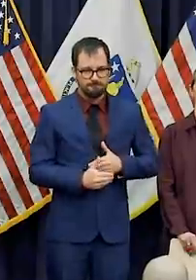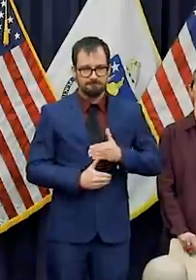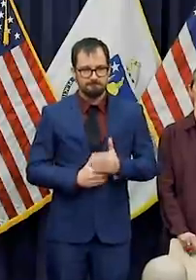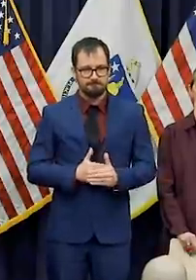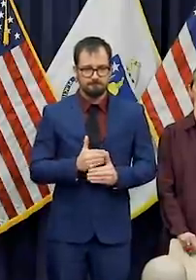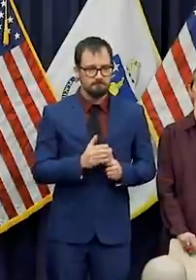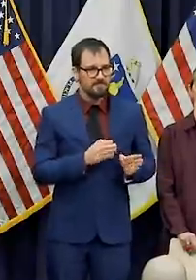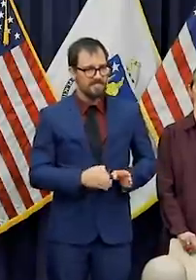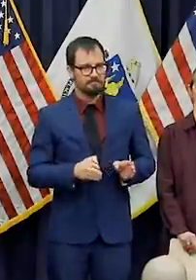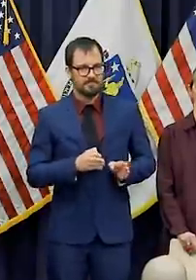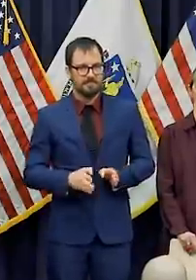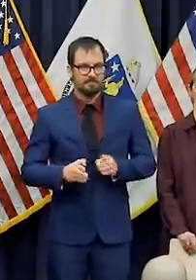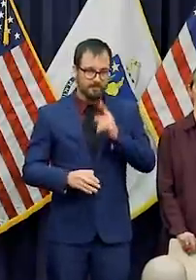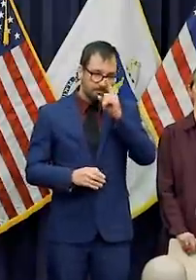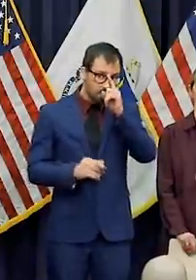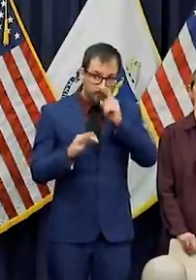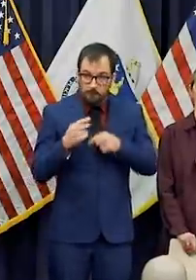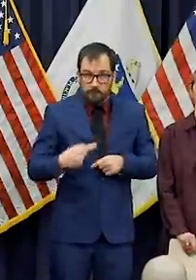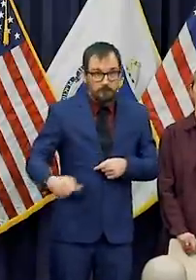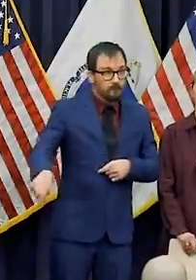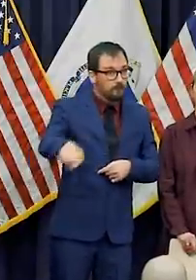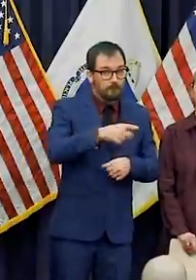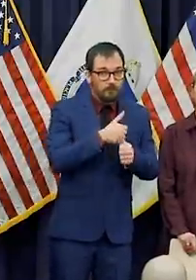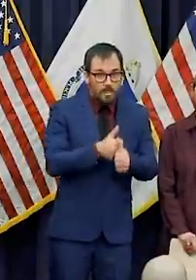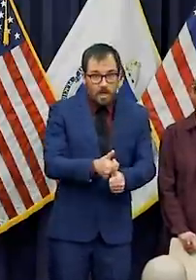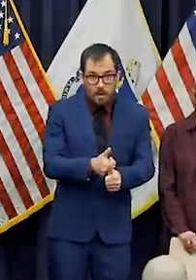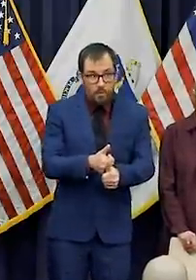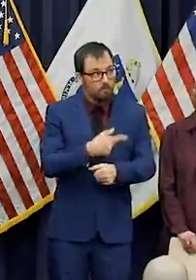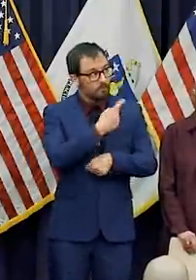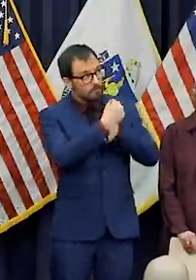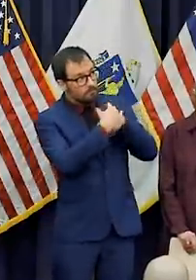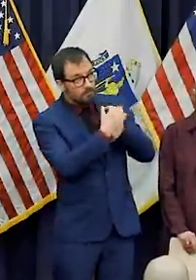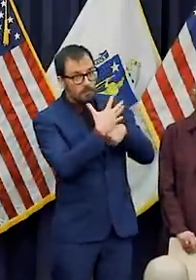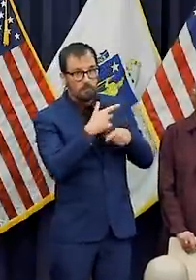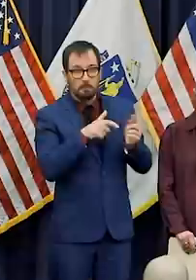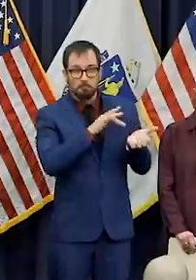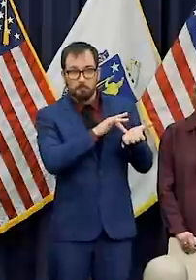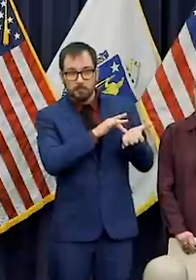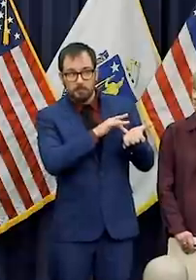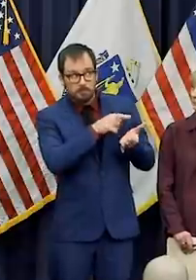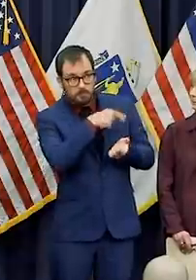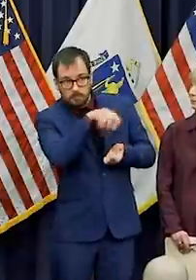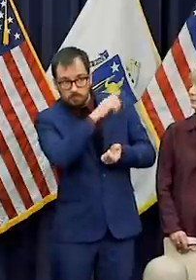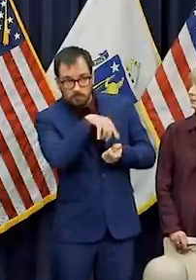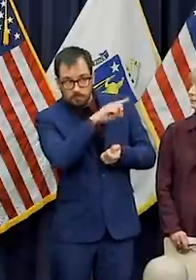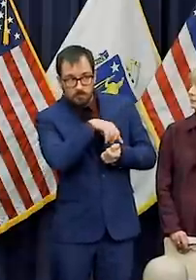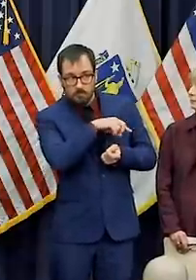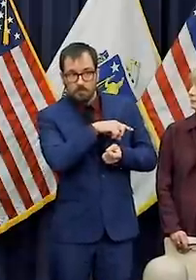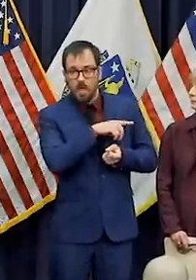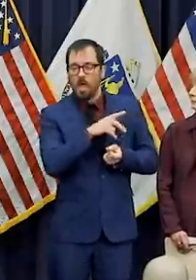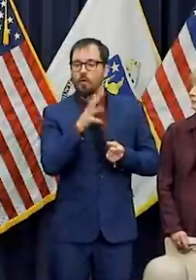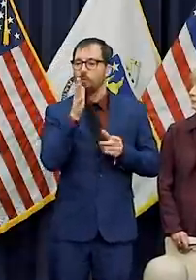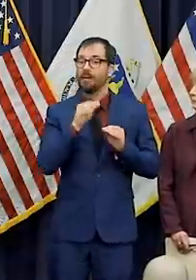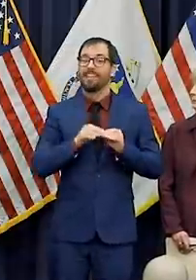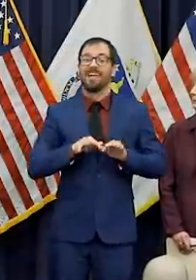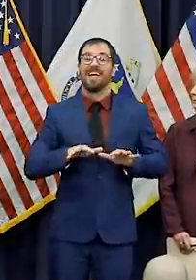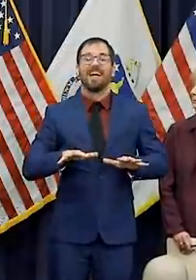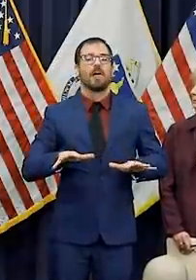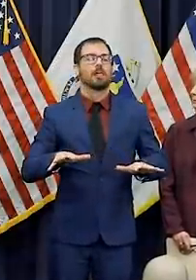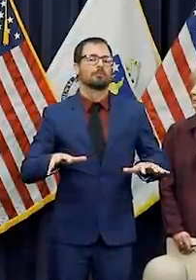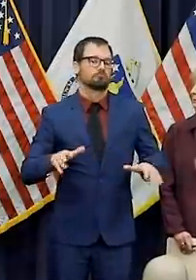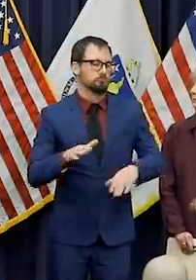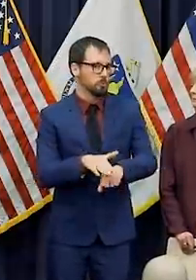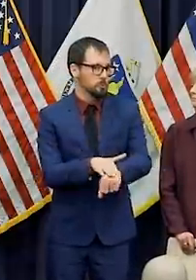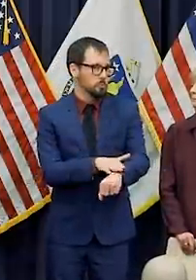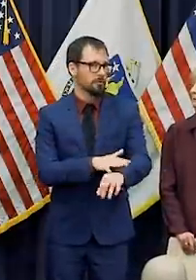best medical guidance, we can slow down the spread. And our healthcare system can be better positioned to care for the people who need